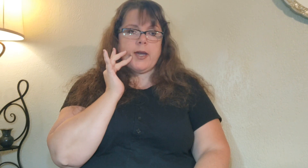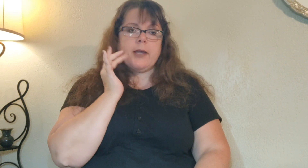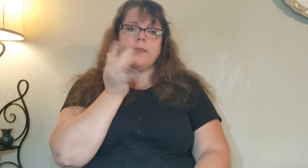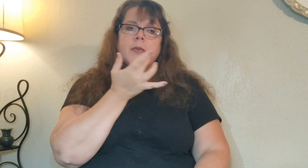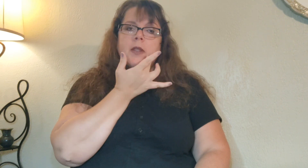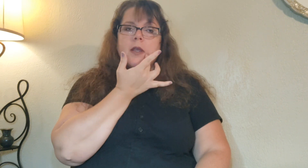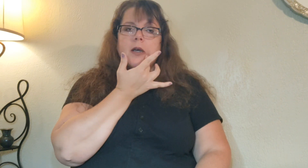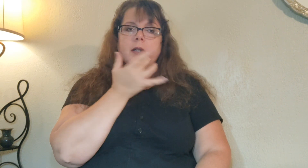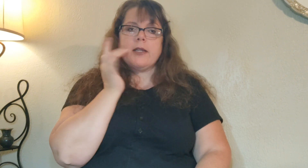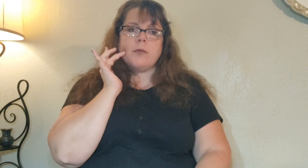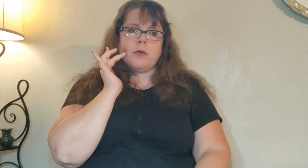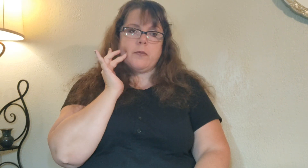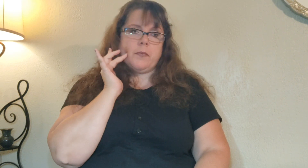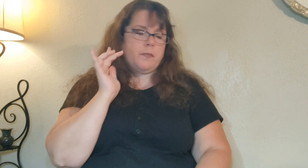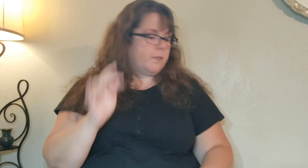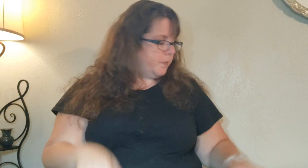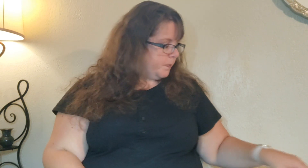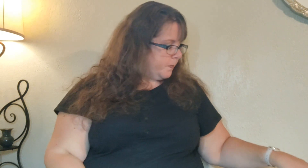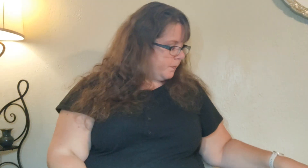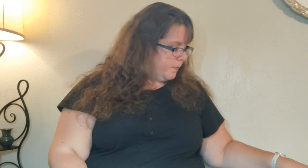right. Honeymoon.